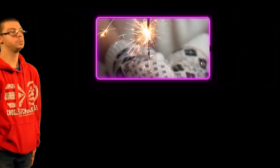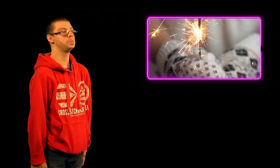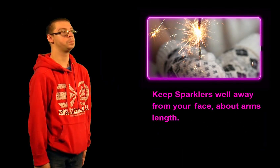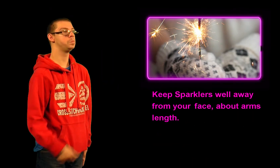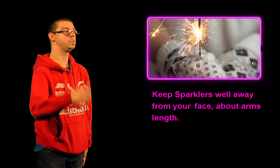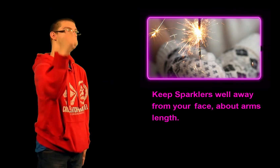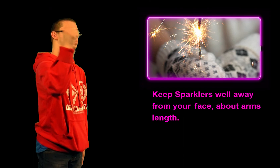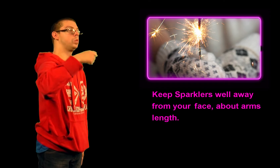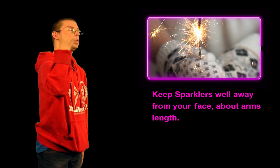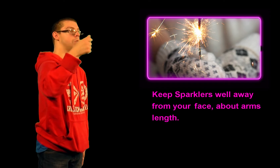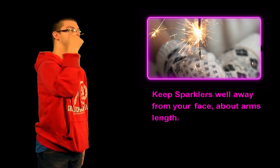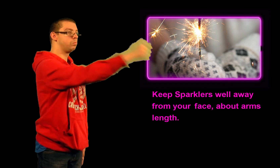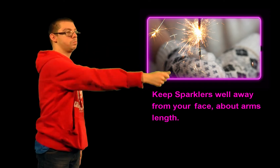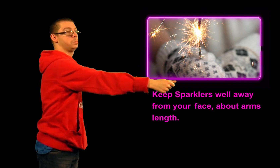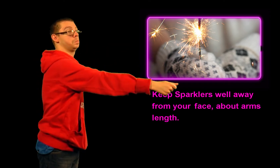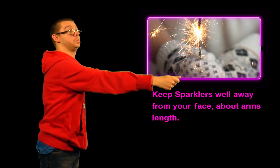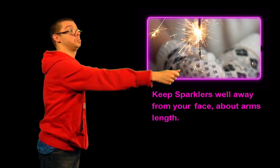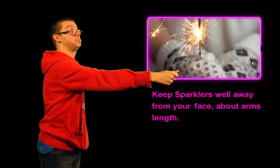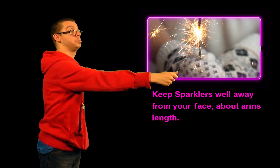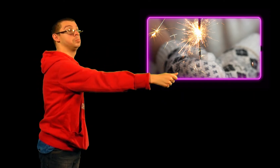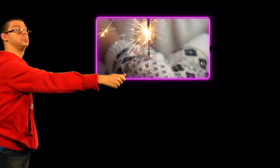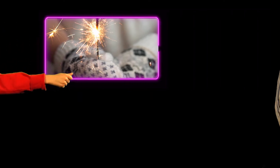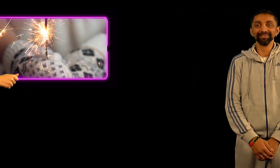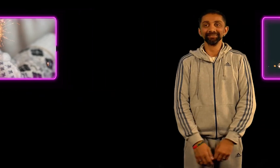Keep sparklers well away from your face, about arm's length.